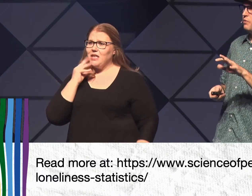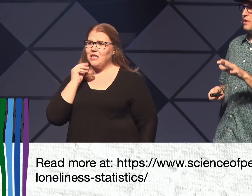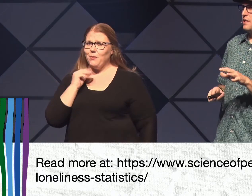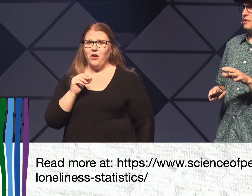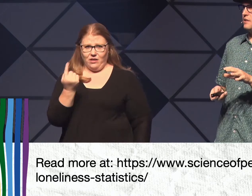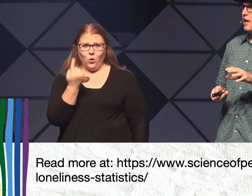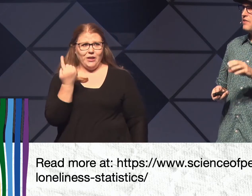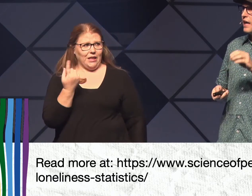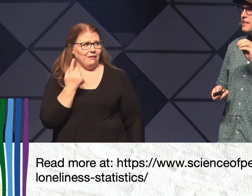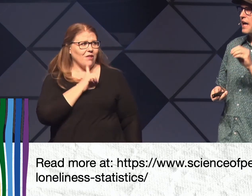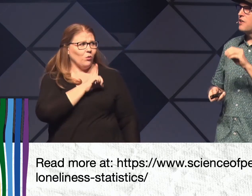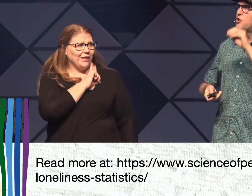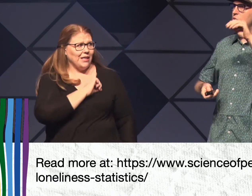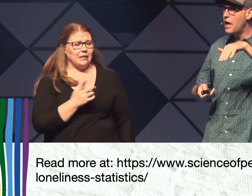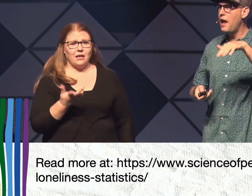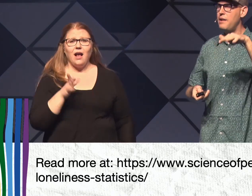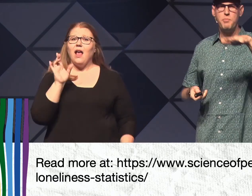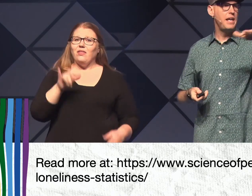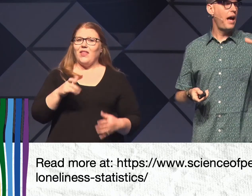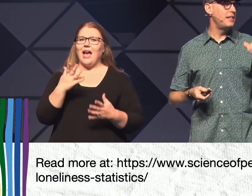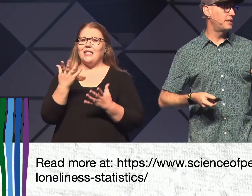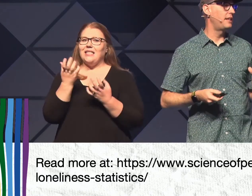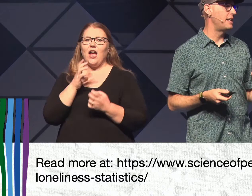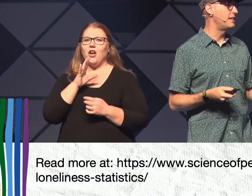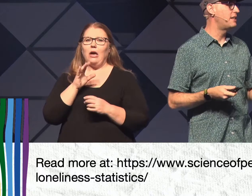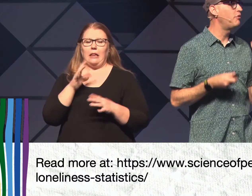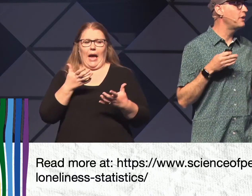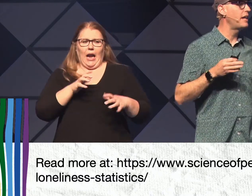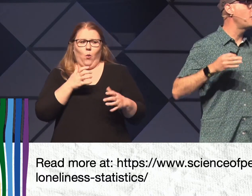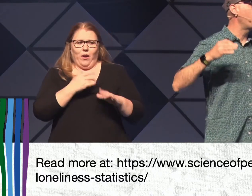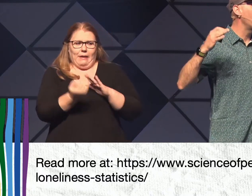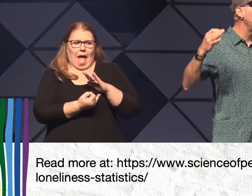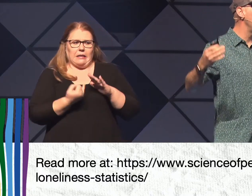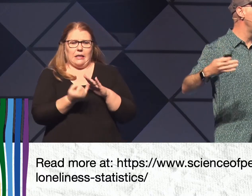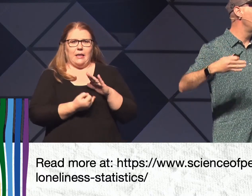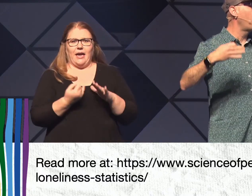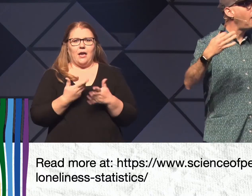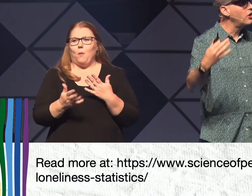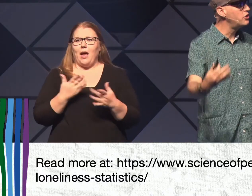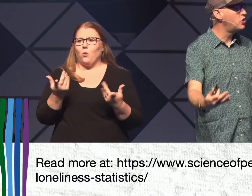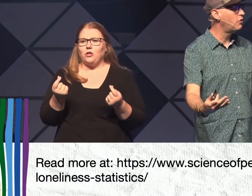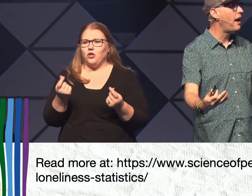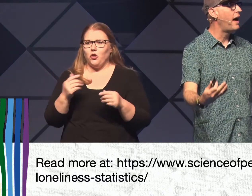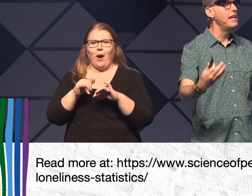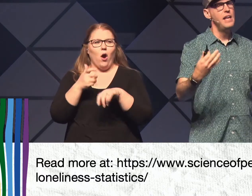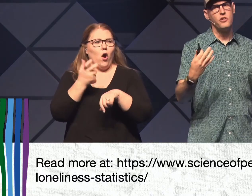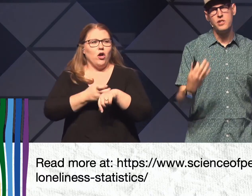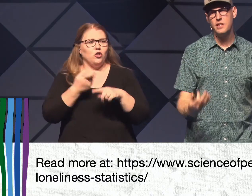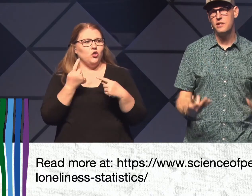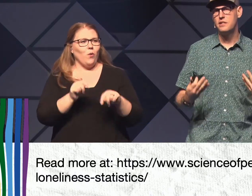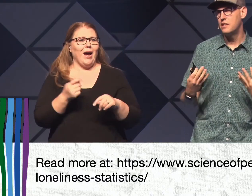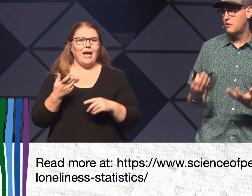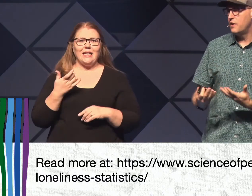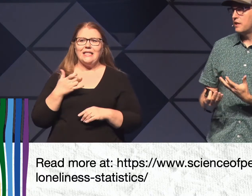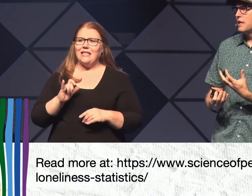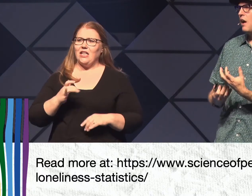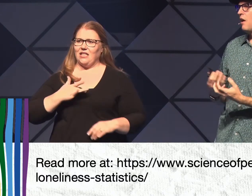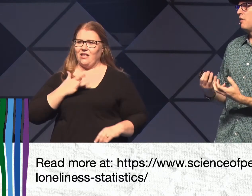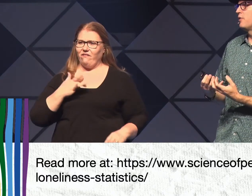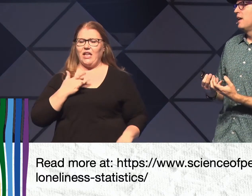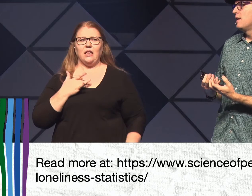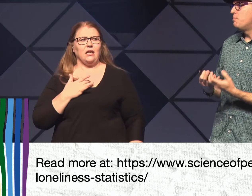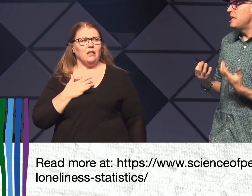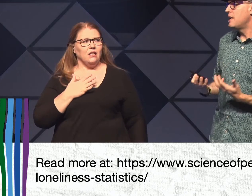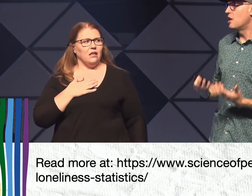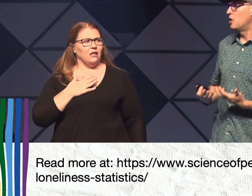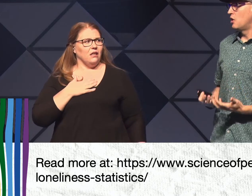experience, loneliness. Like that desire to not be isolated, to feel like no matter what you do or how hard you try, there still is this feeling